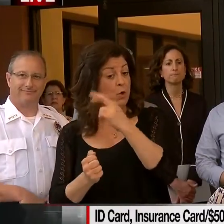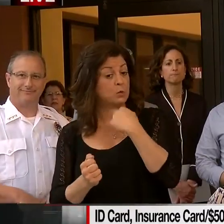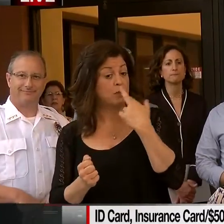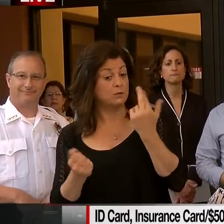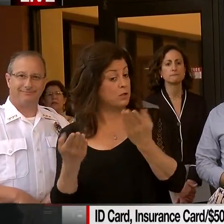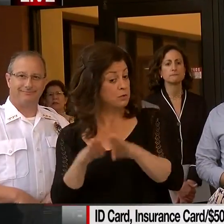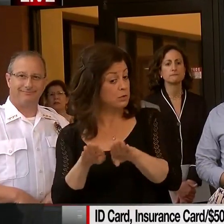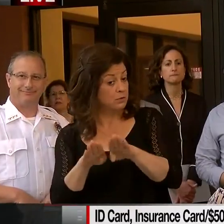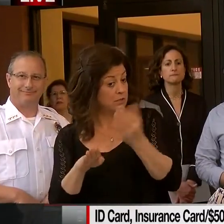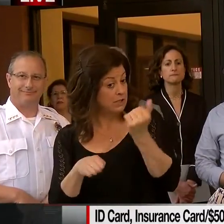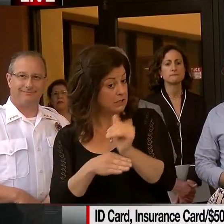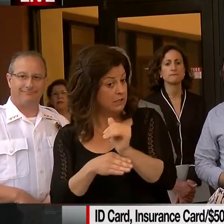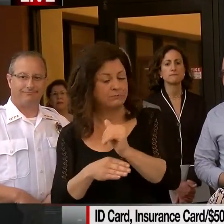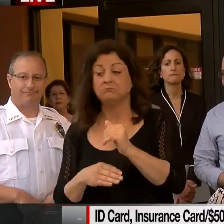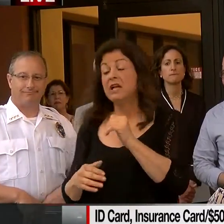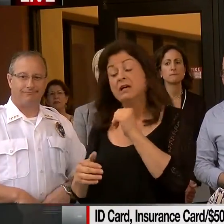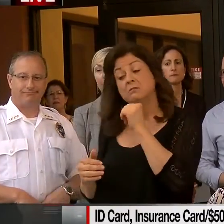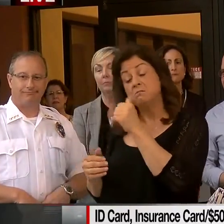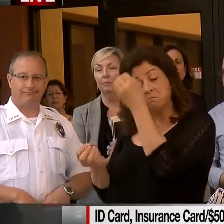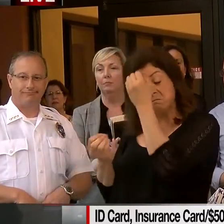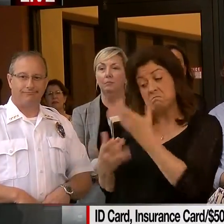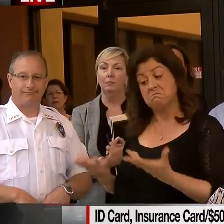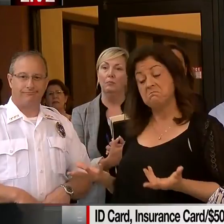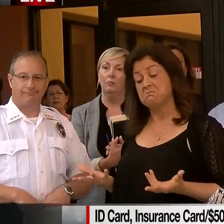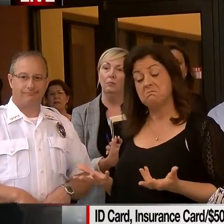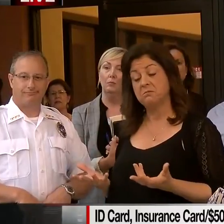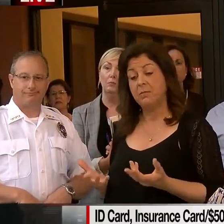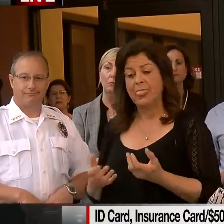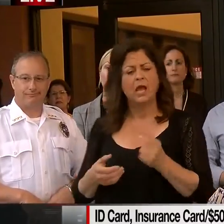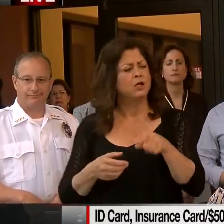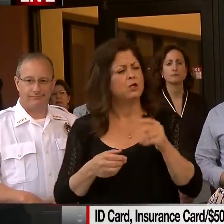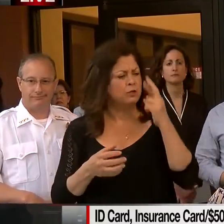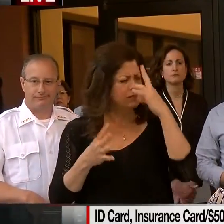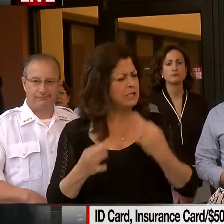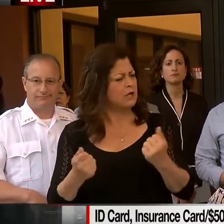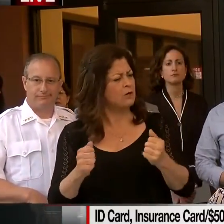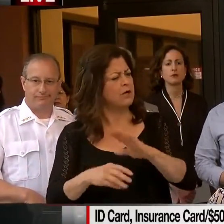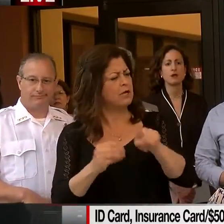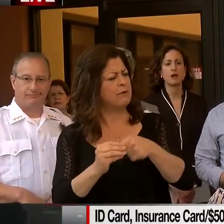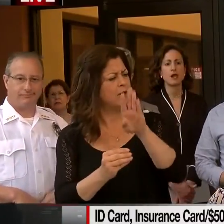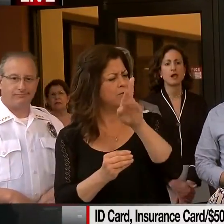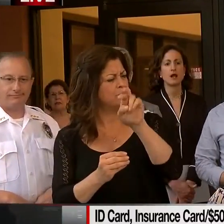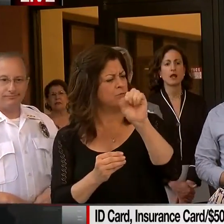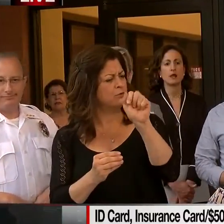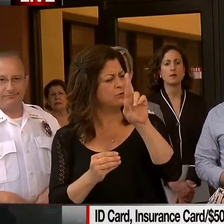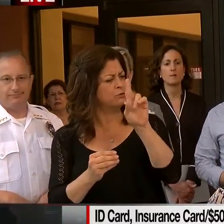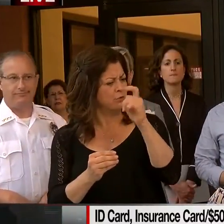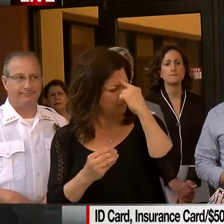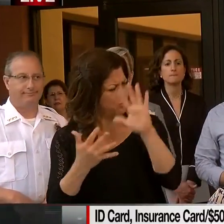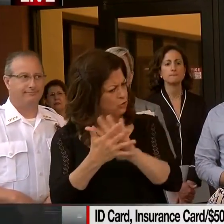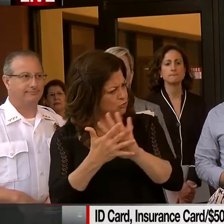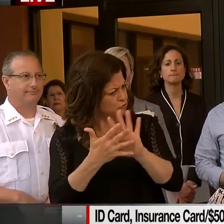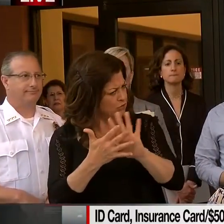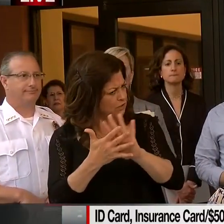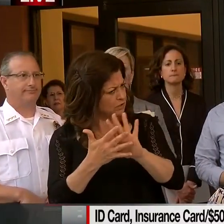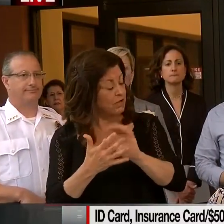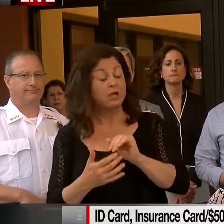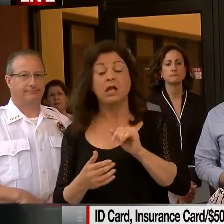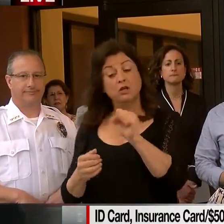know of. Have y'all made any decisions about the Broussard location for screening? Good question. So we will have the Broussard